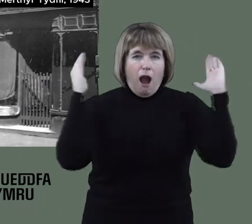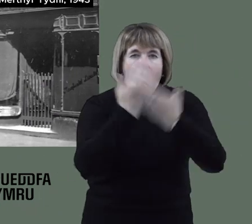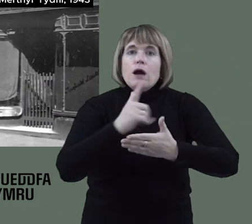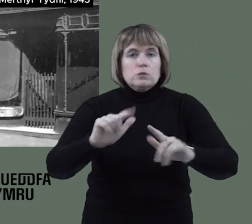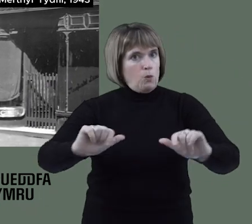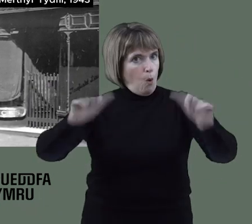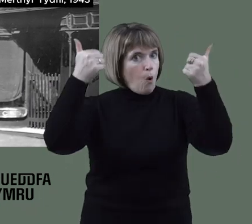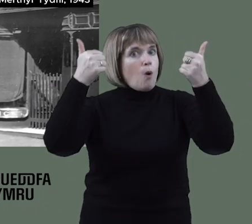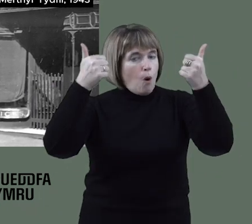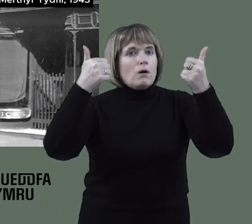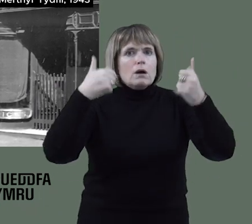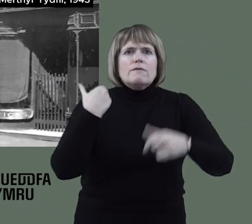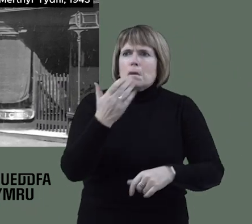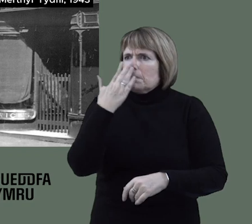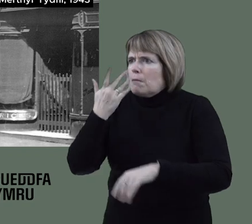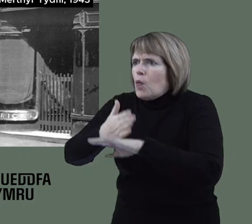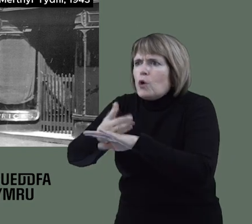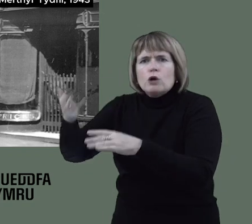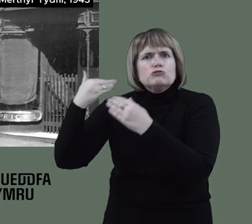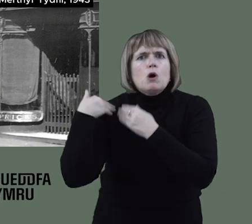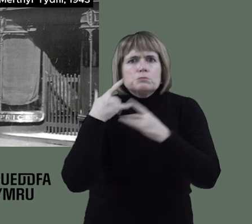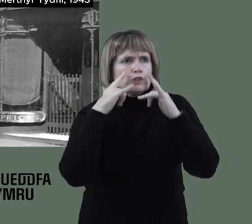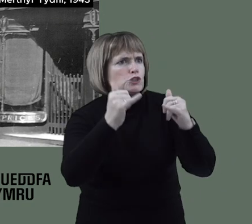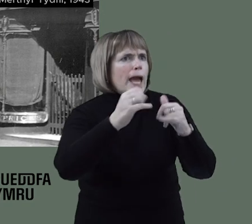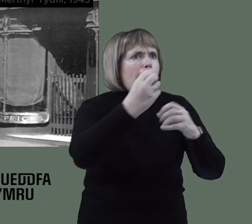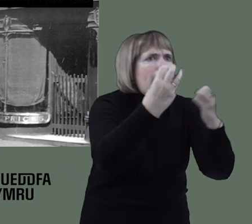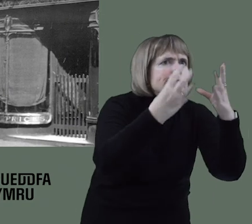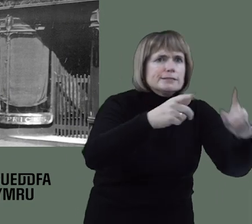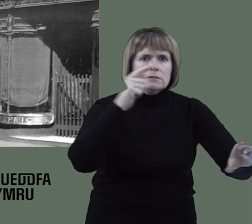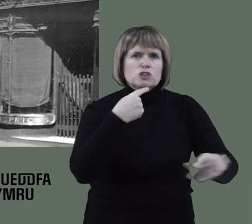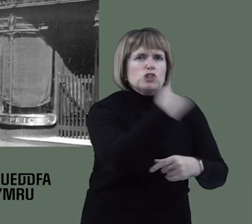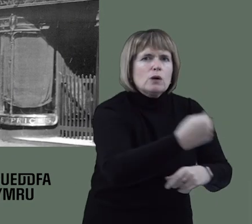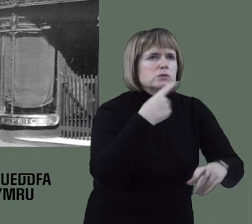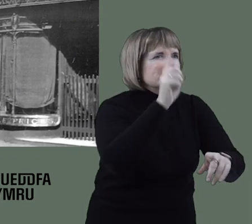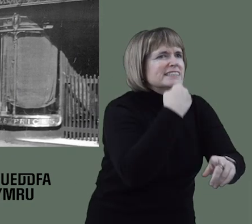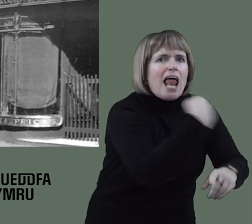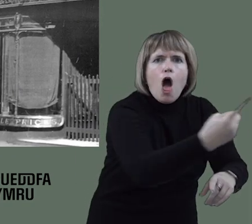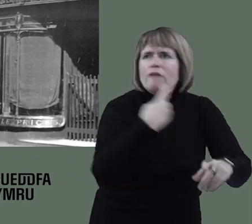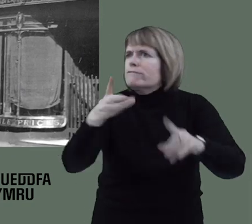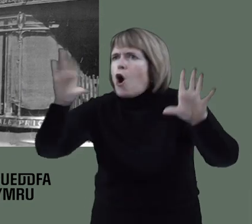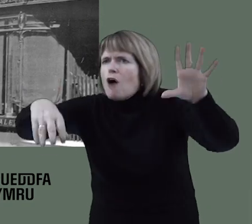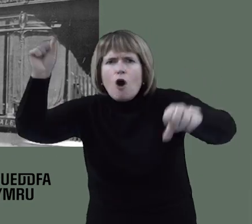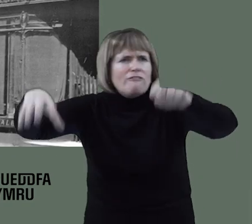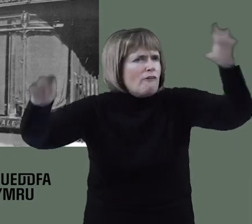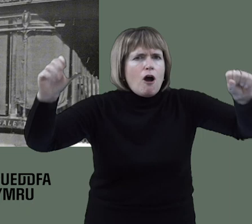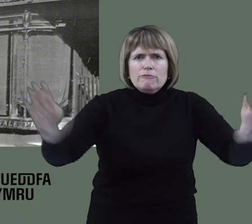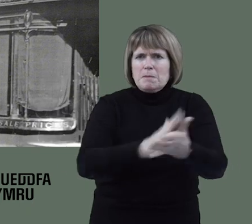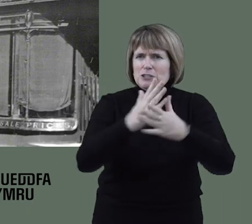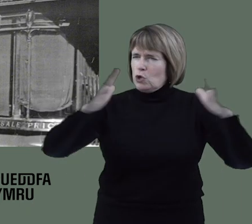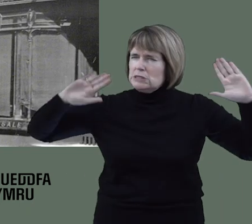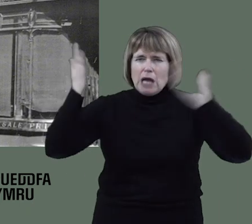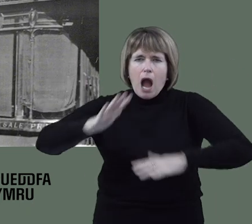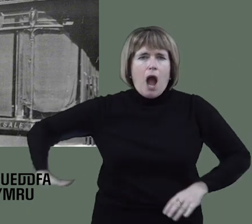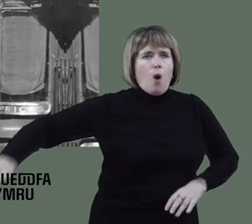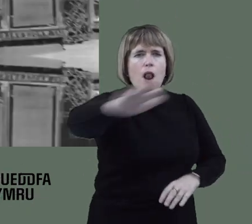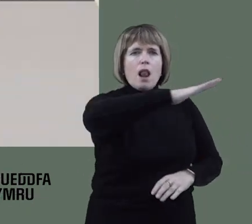effective. You had wardens going around and shouting at you if there was a chink in your light. And we used